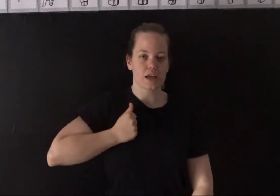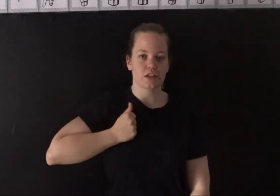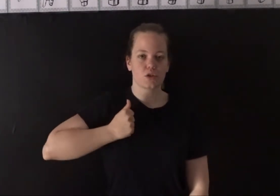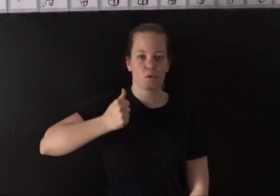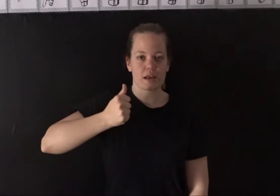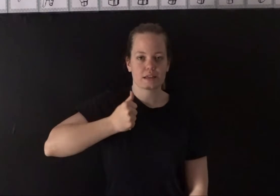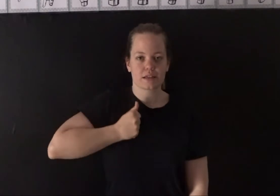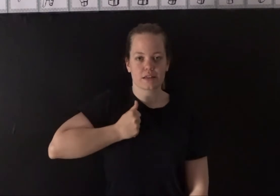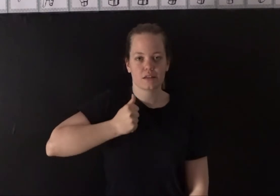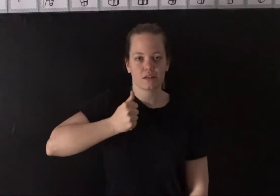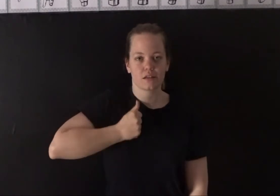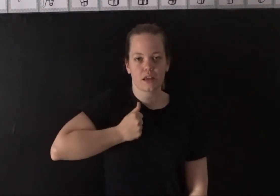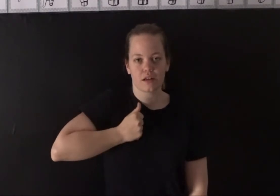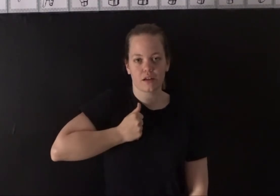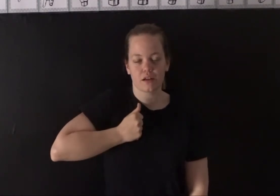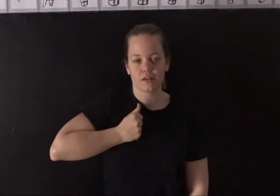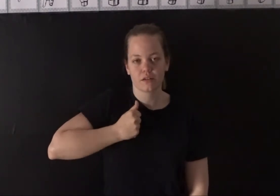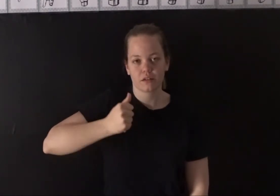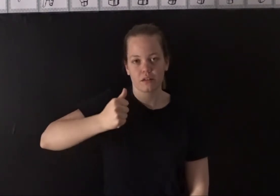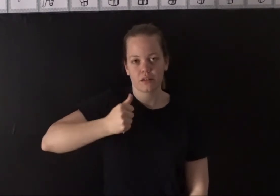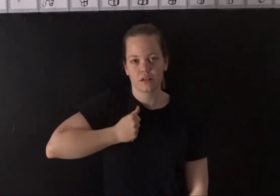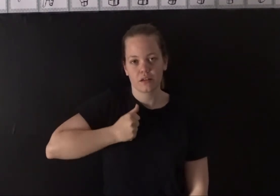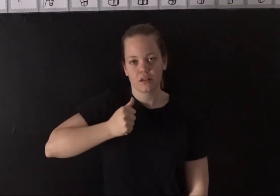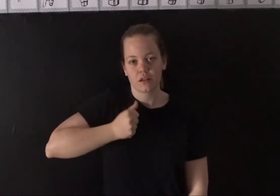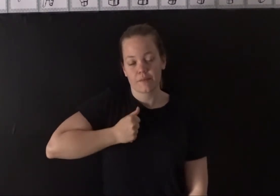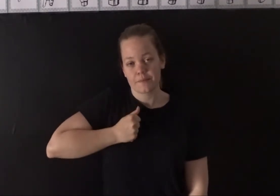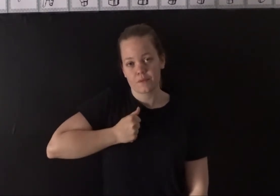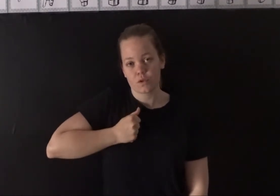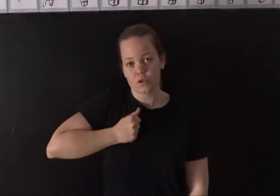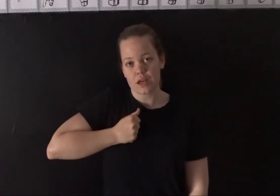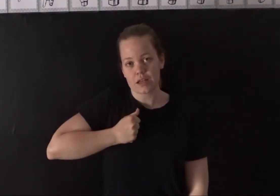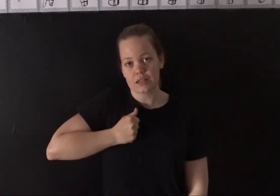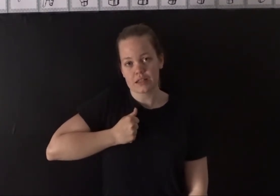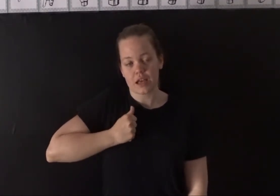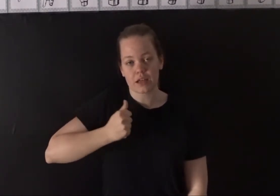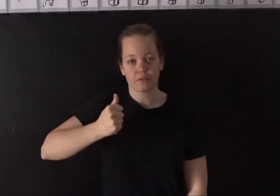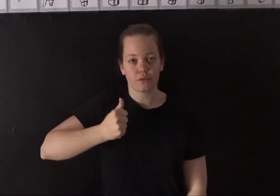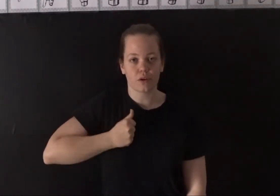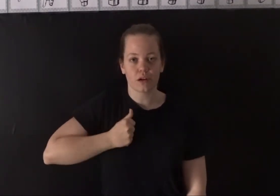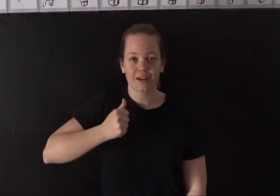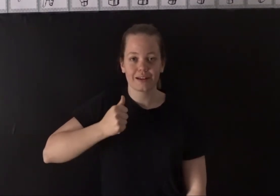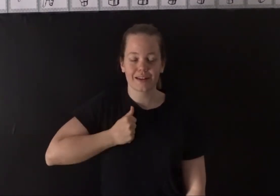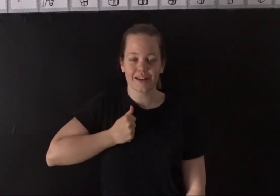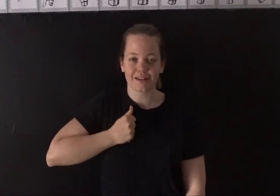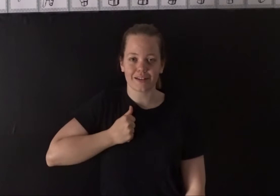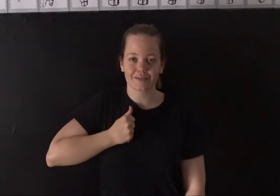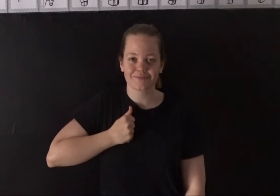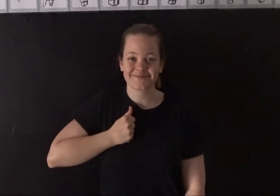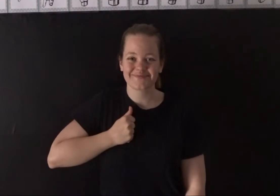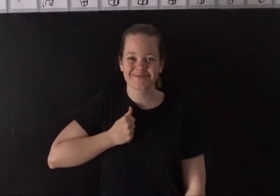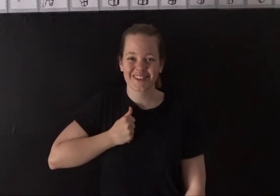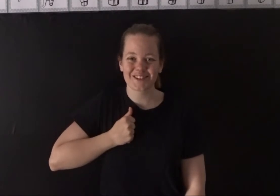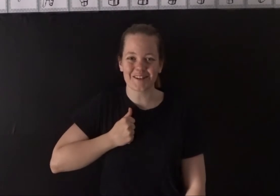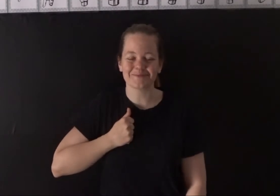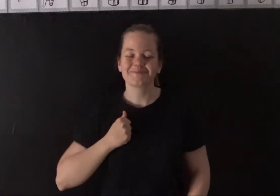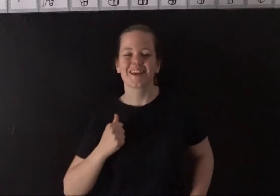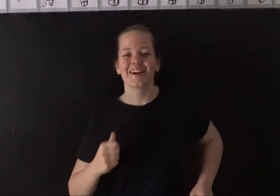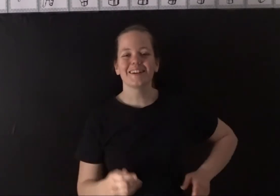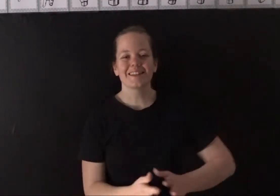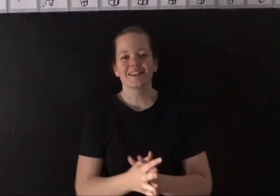chest twice. Canada. So that is the sign for Canada. Good job. Alright, the next